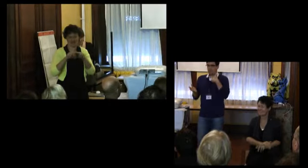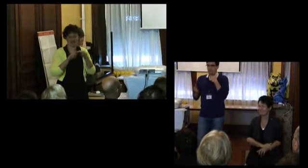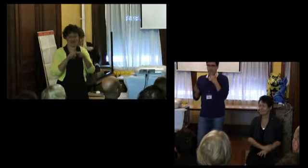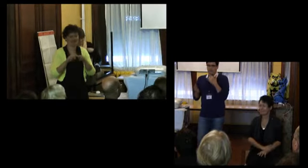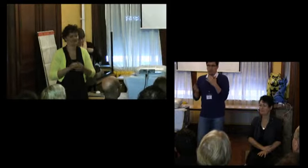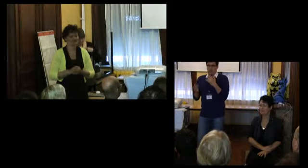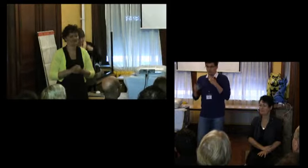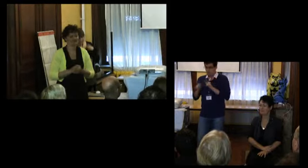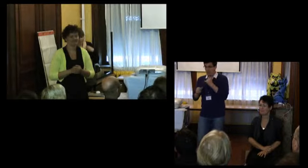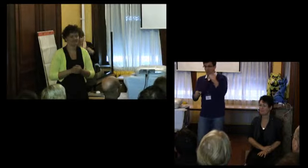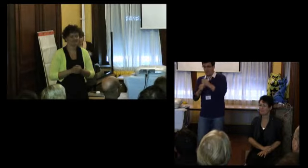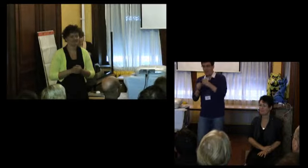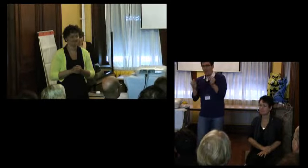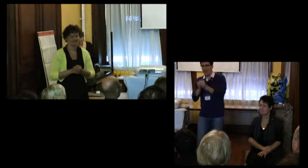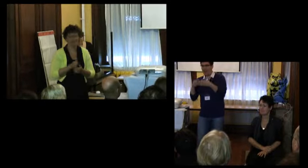And